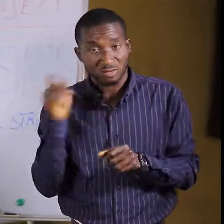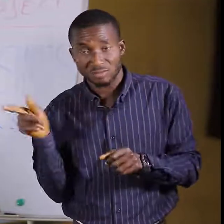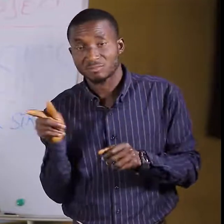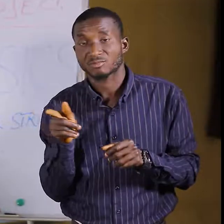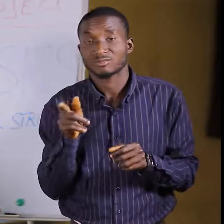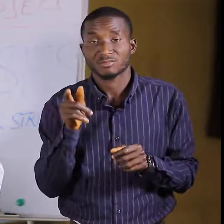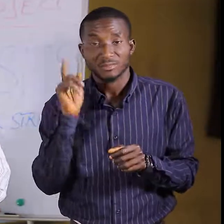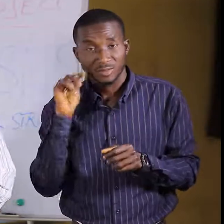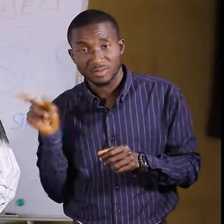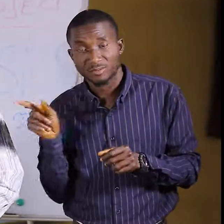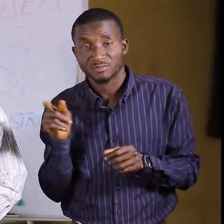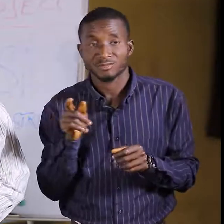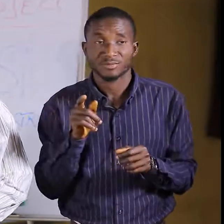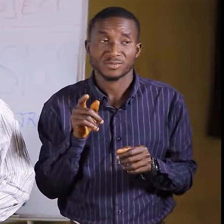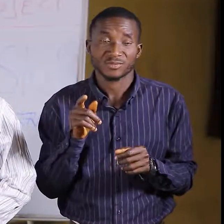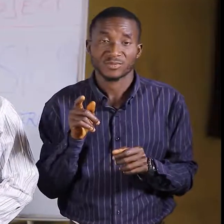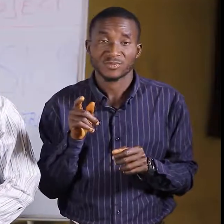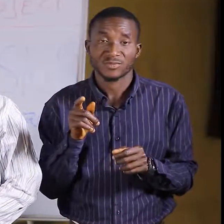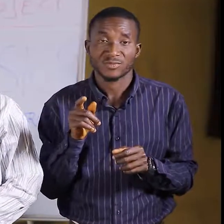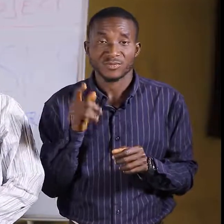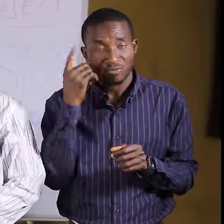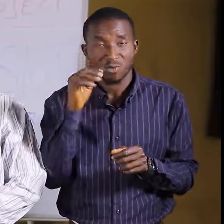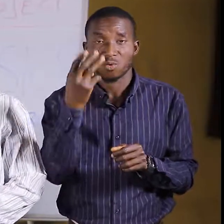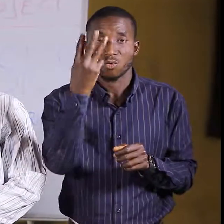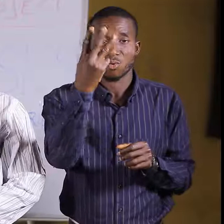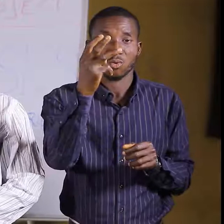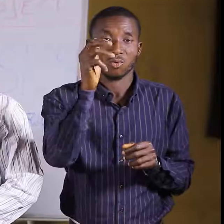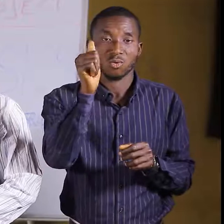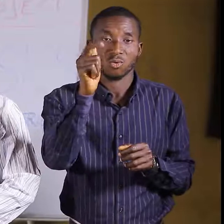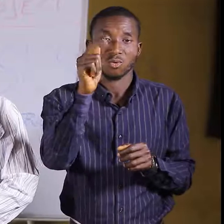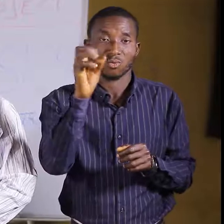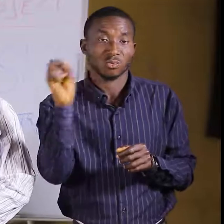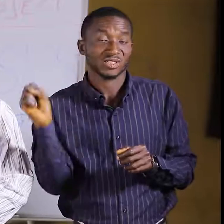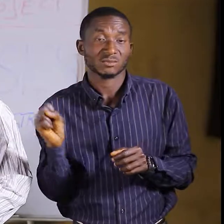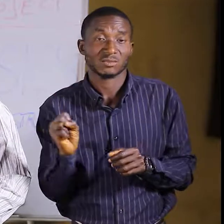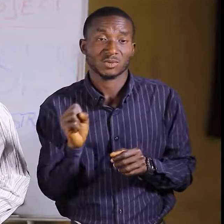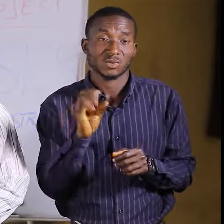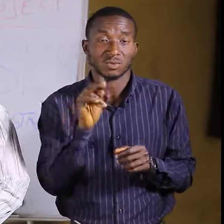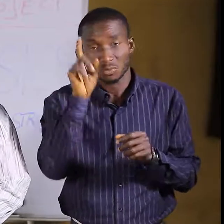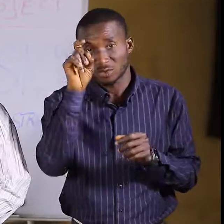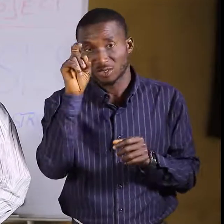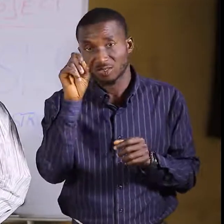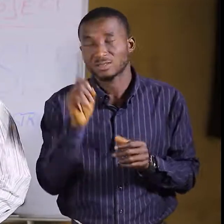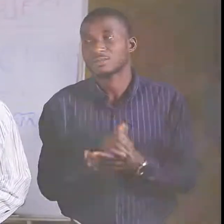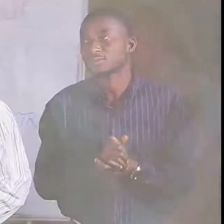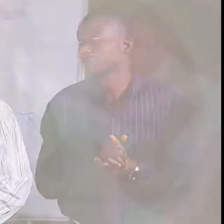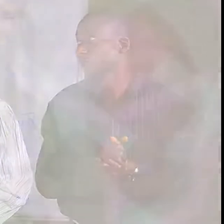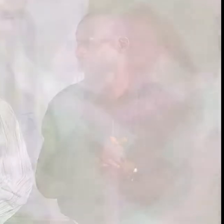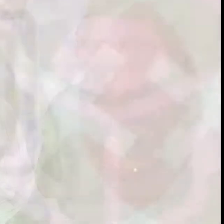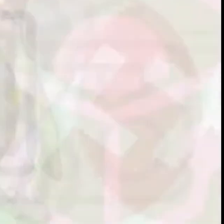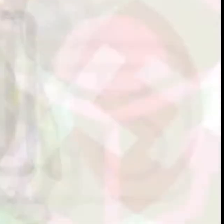this number, meant for just WhatsApp and text messages,